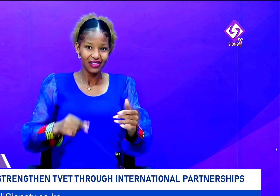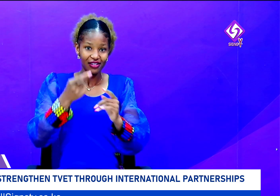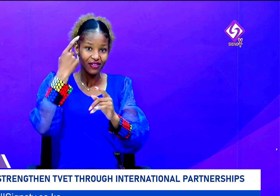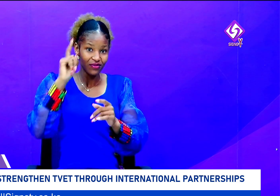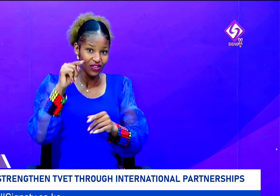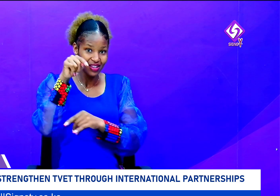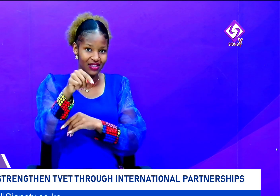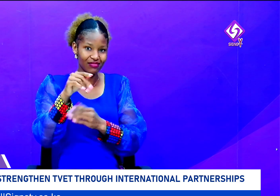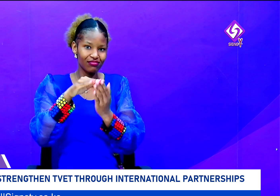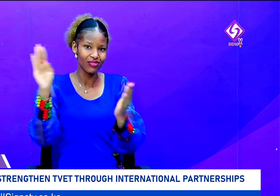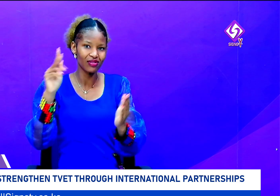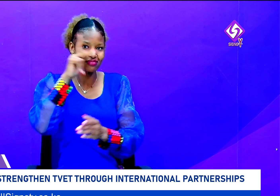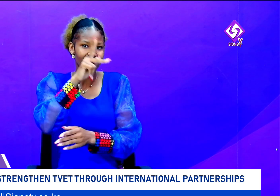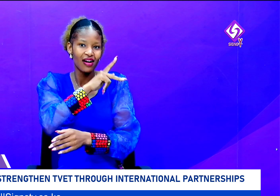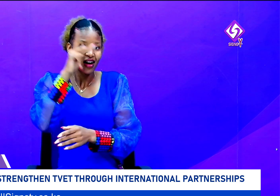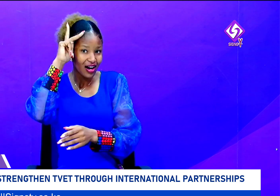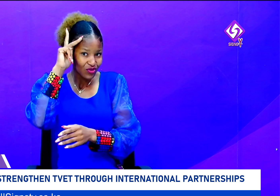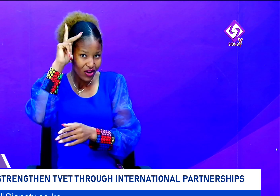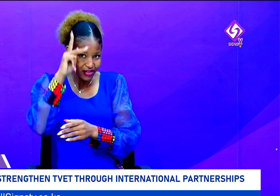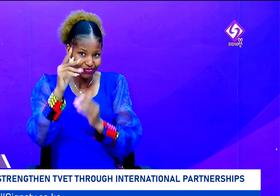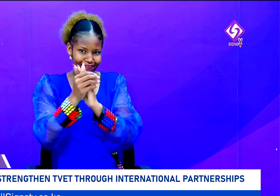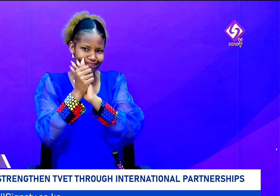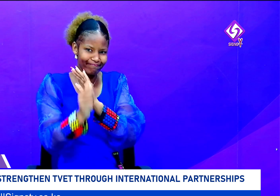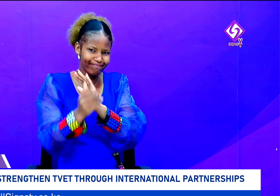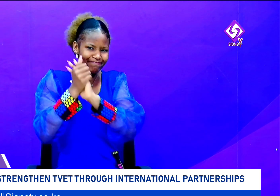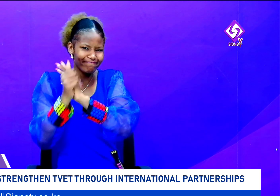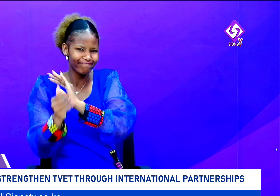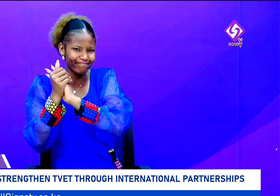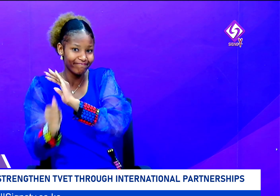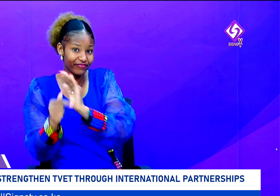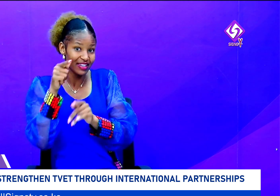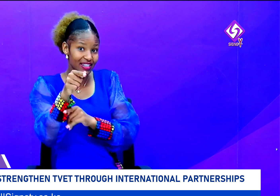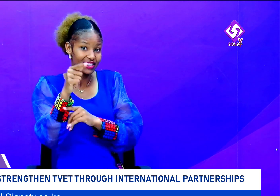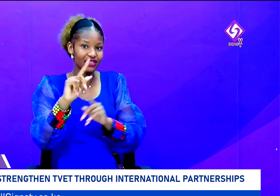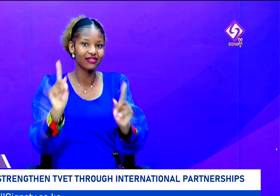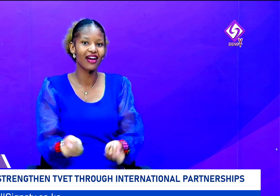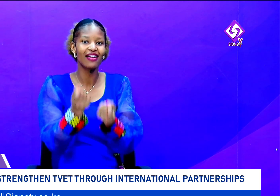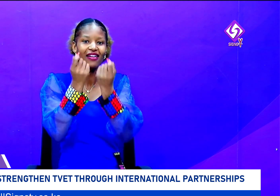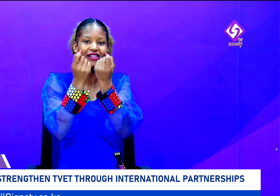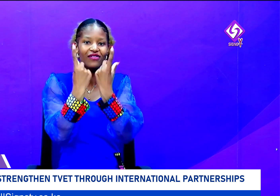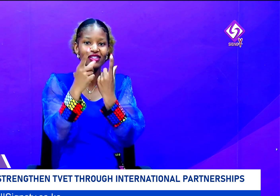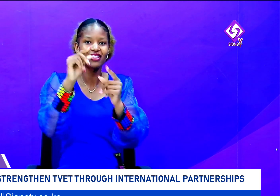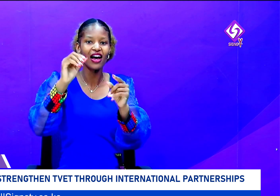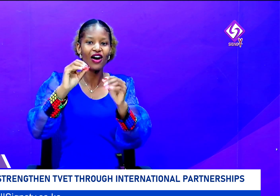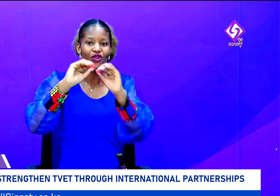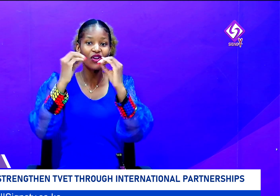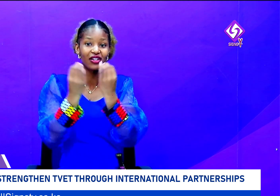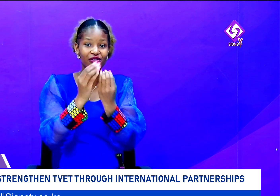The winners of the competition will have the opportunity to travel to China for further knowledge with